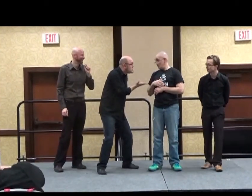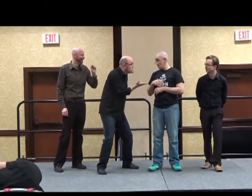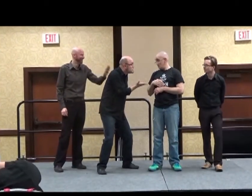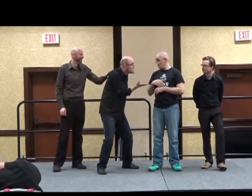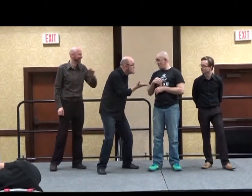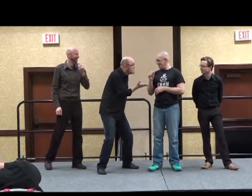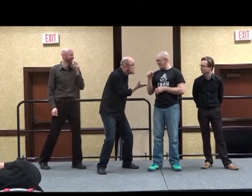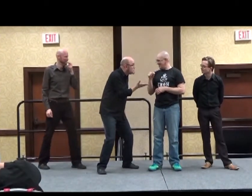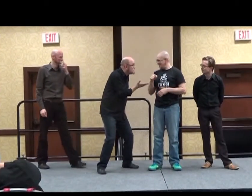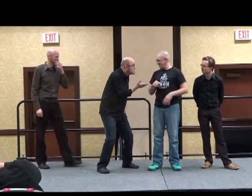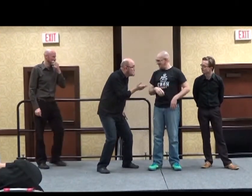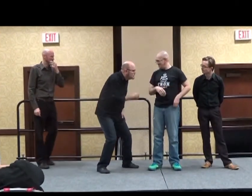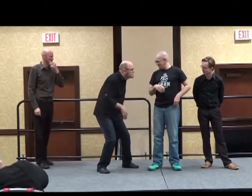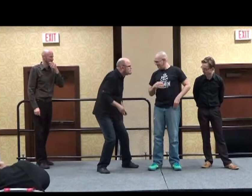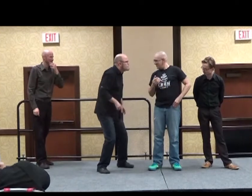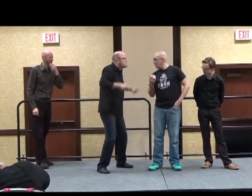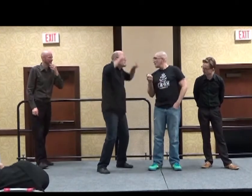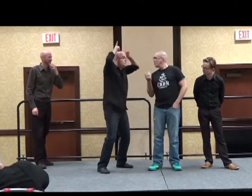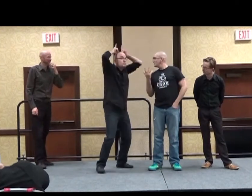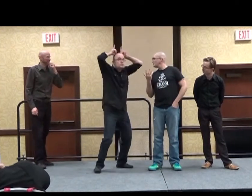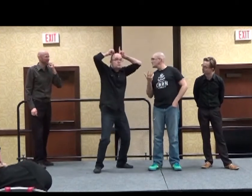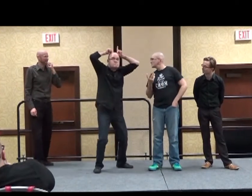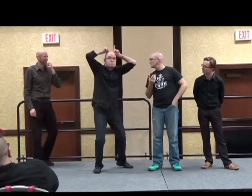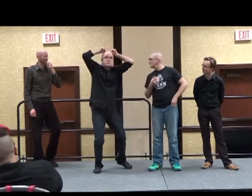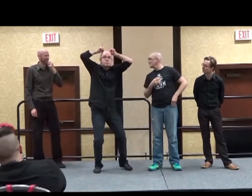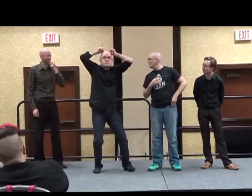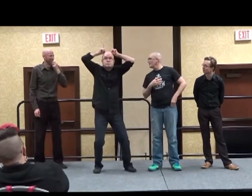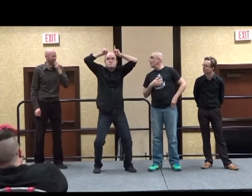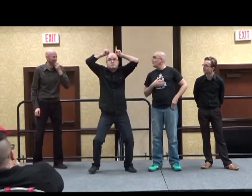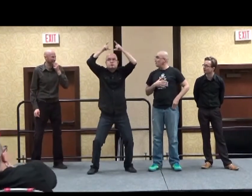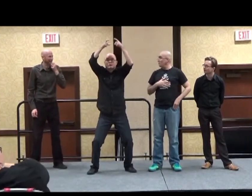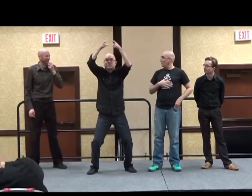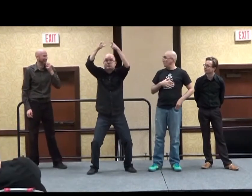Do you have any smoke? I do, actually. How much do you need?